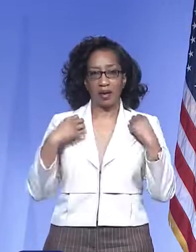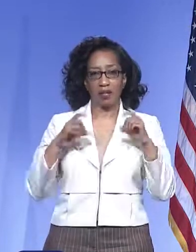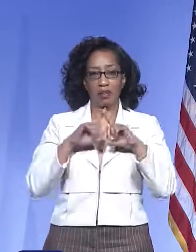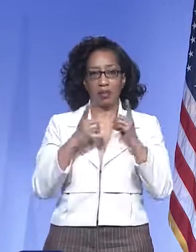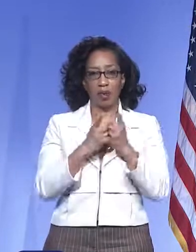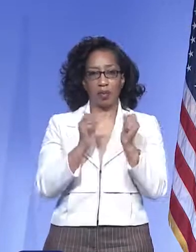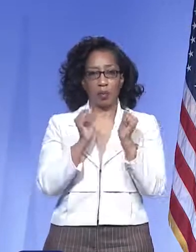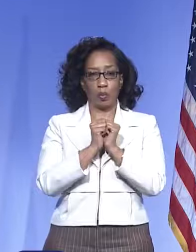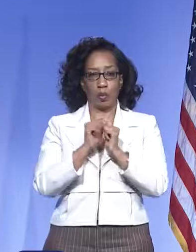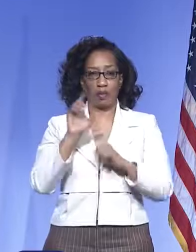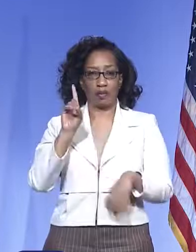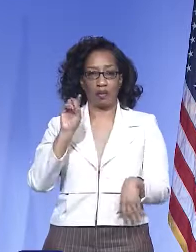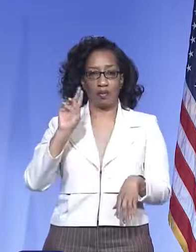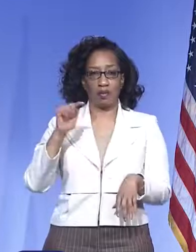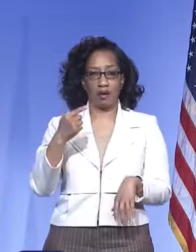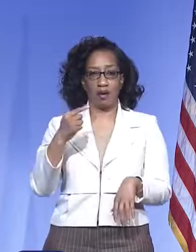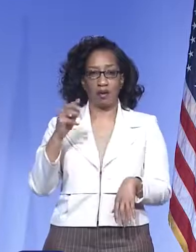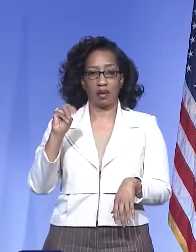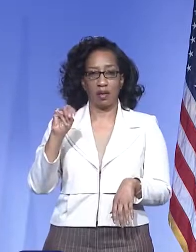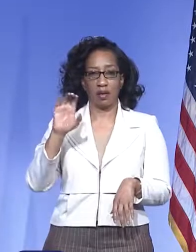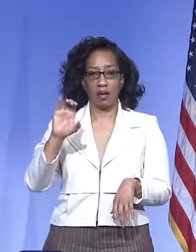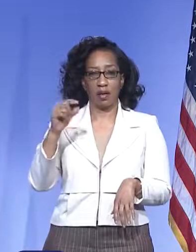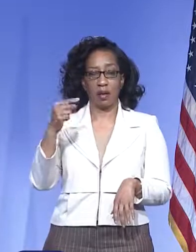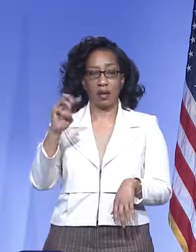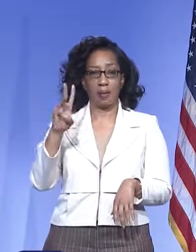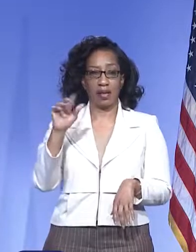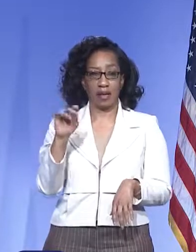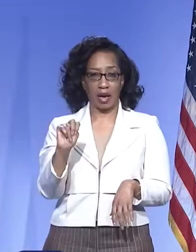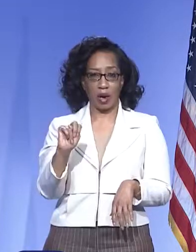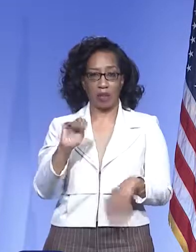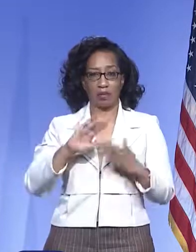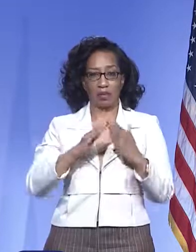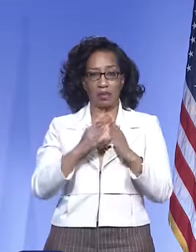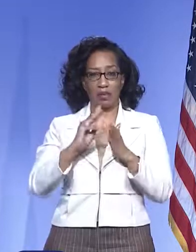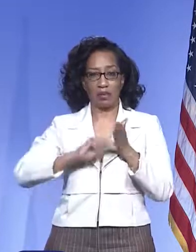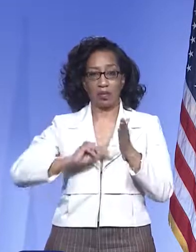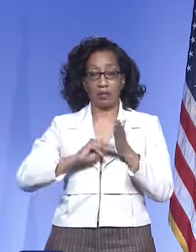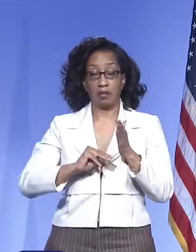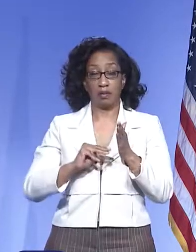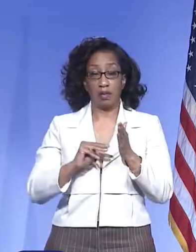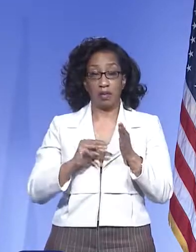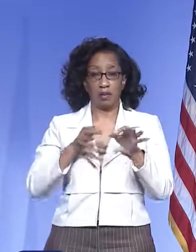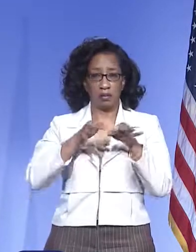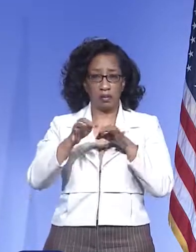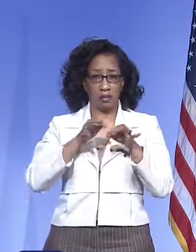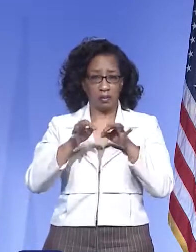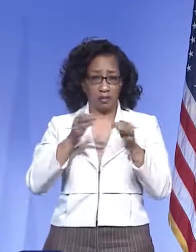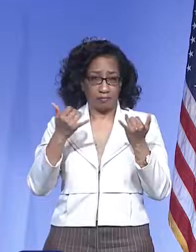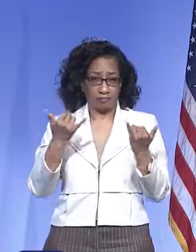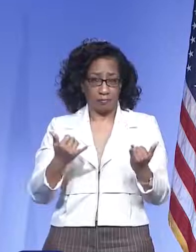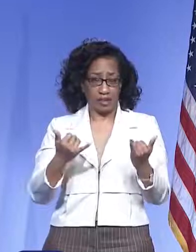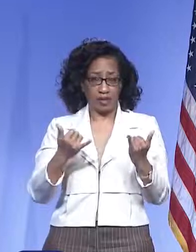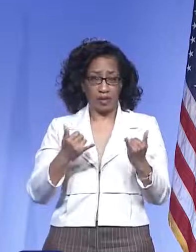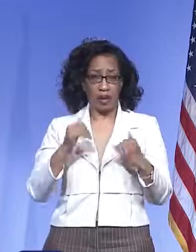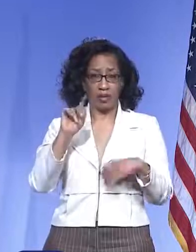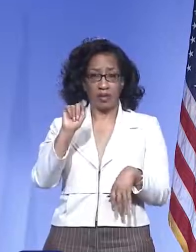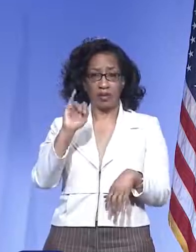Memphis. To jump right into the data, right now in our area in Tipton County, we've